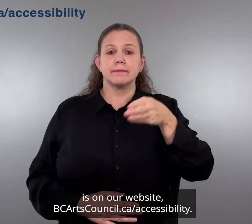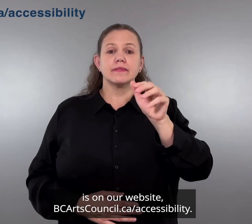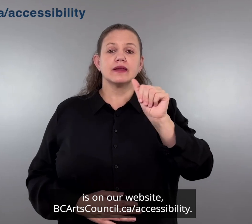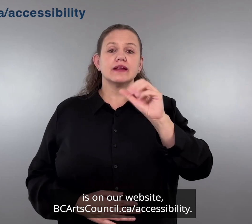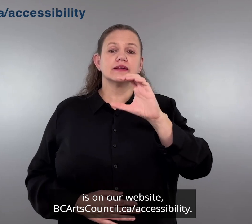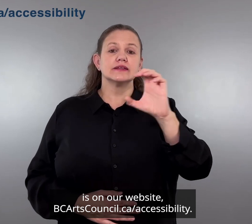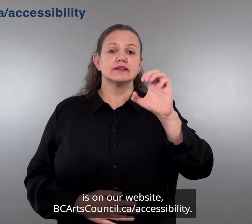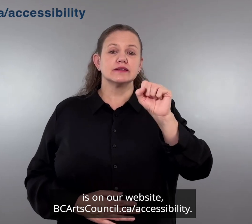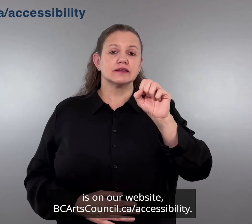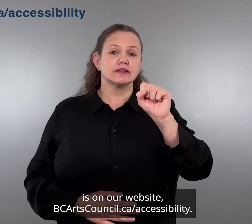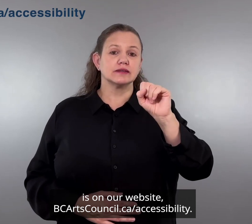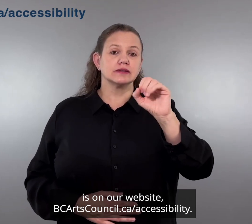bcartscouncil.ca/accessibility.